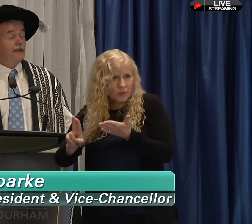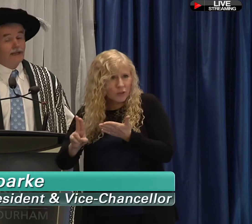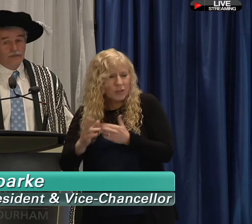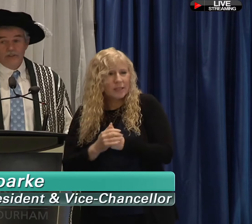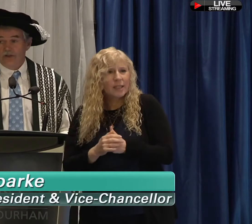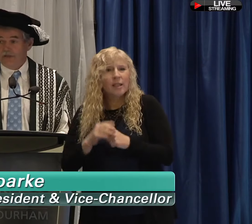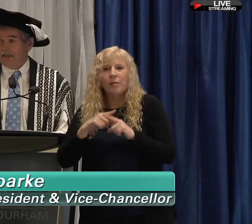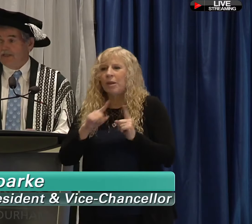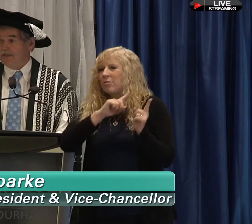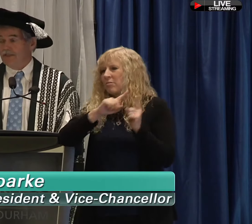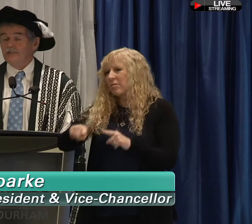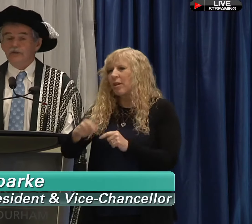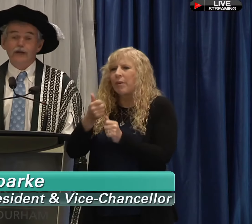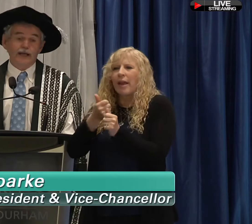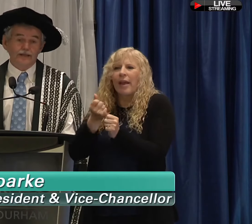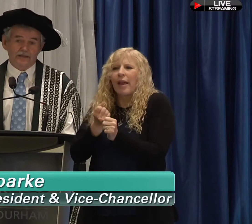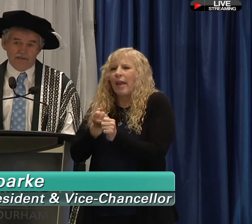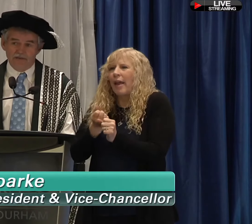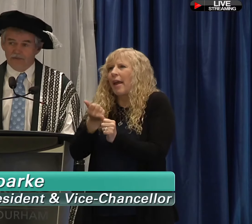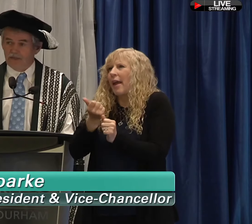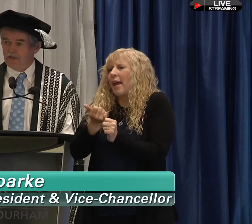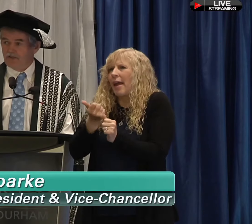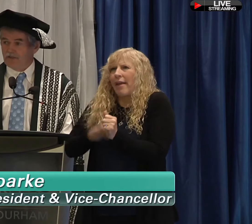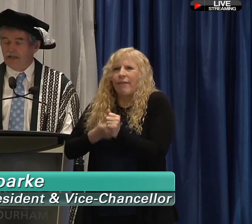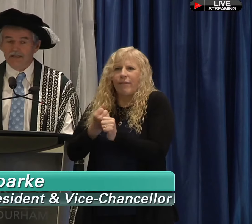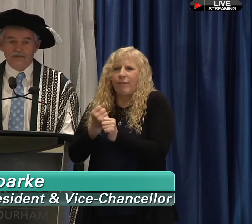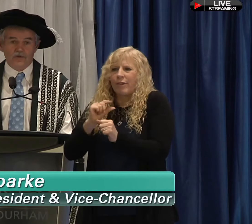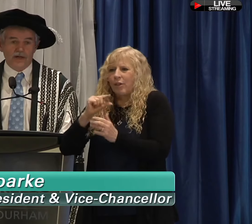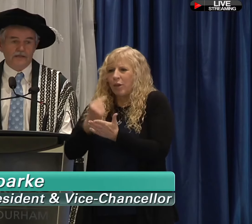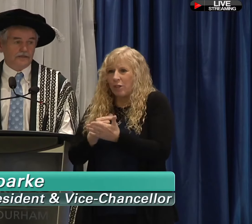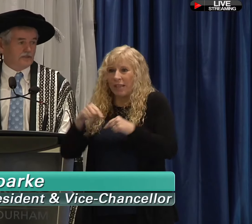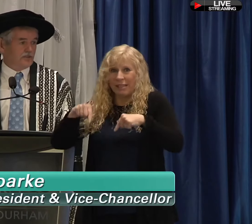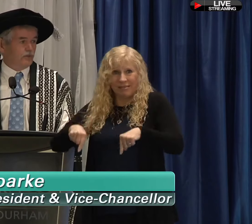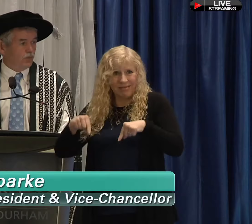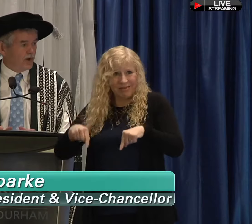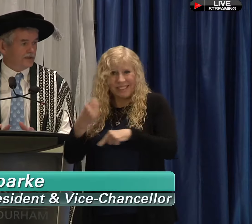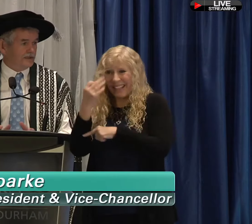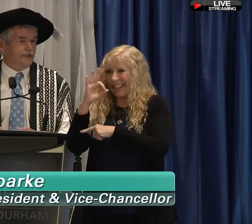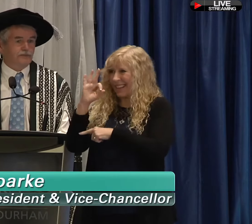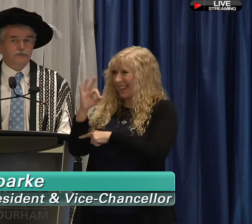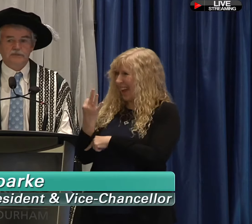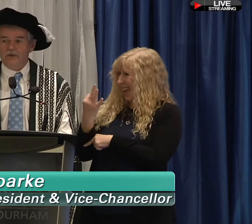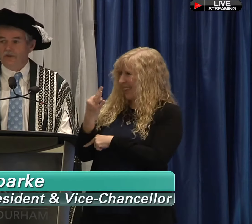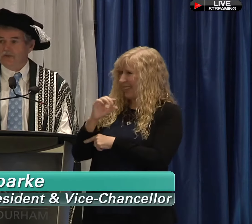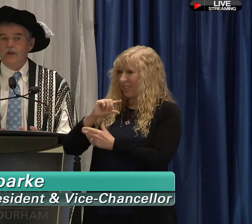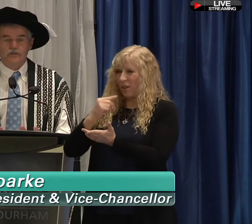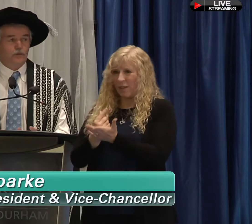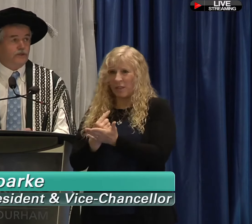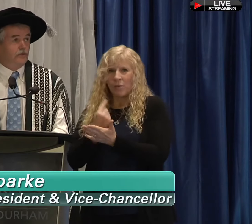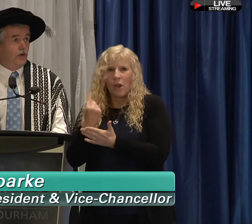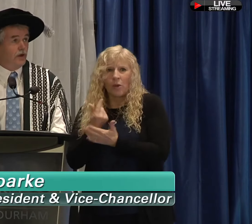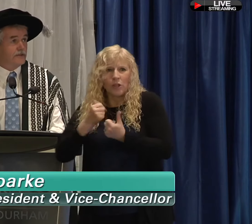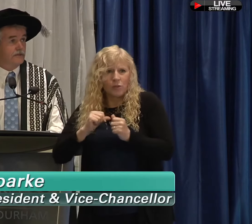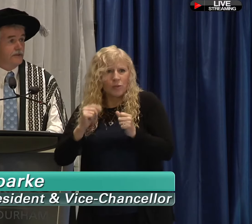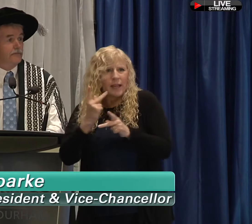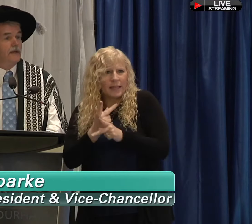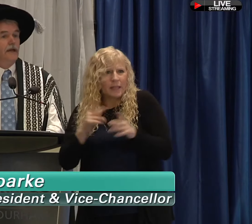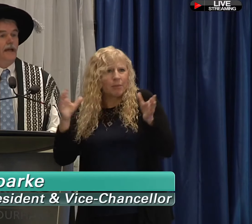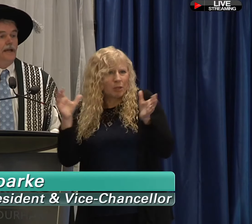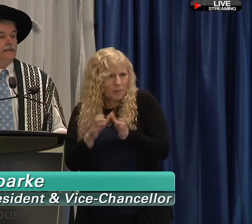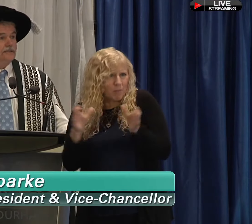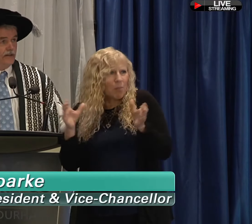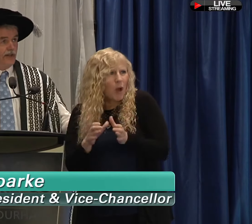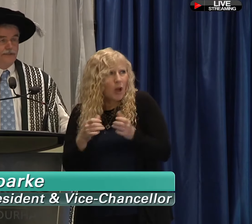but she's been at every convocation. This is our 9th convocation at Trent this year. We want to keep them small, so we do lots of